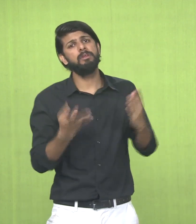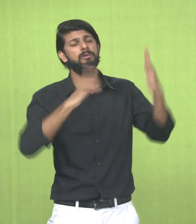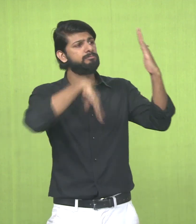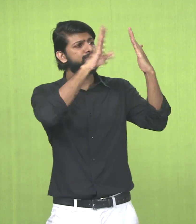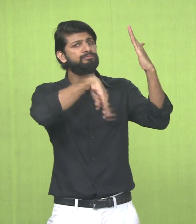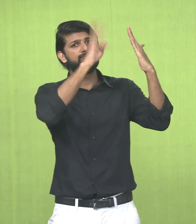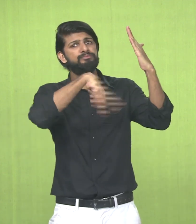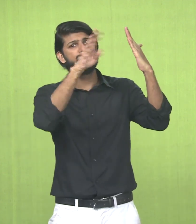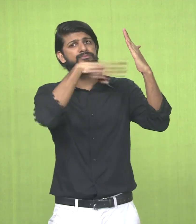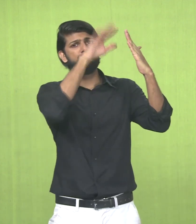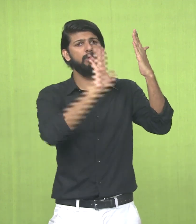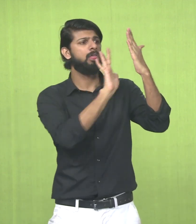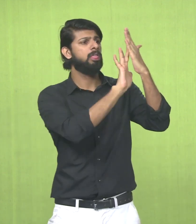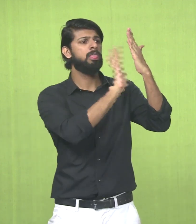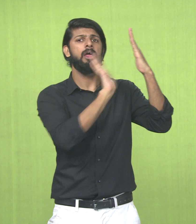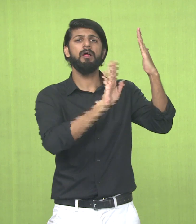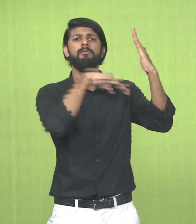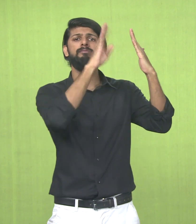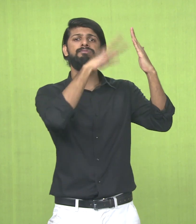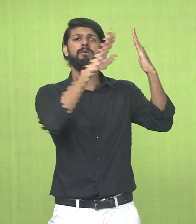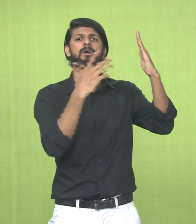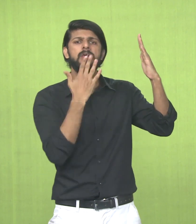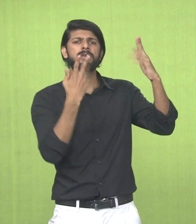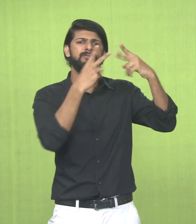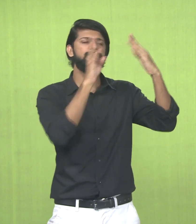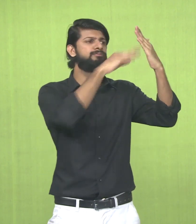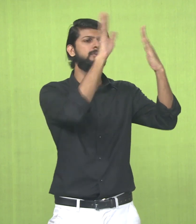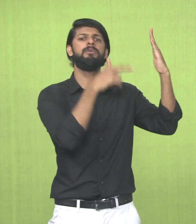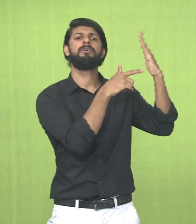and the painting starts on the wet plaster itself.